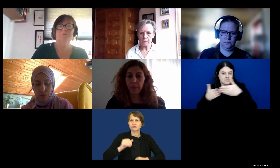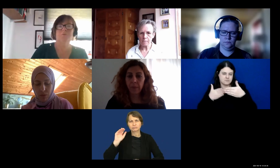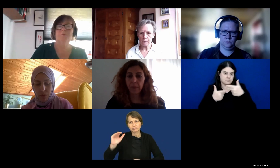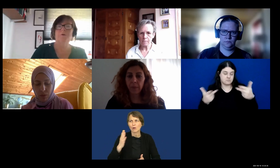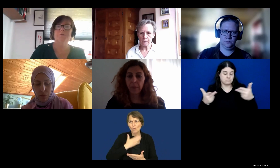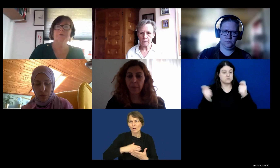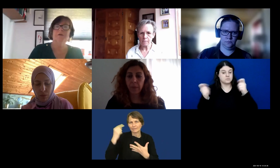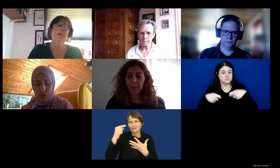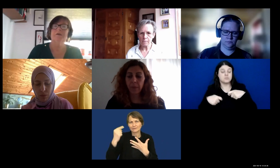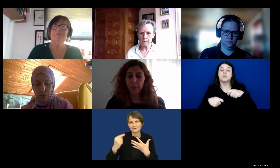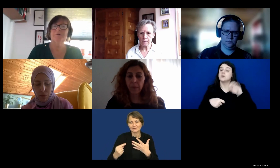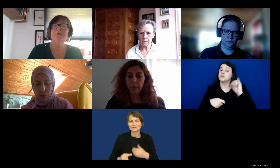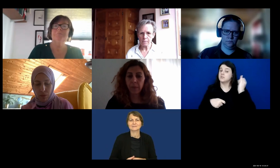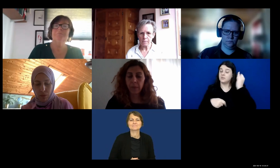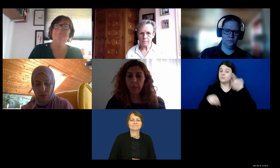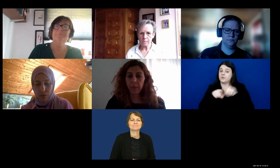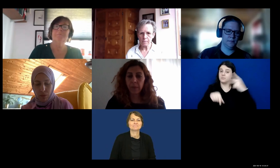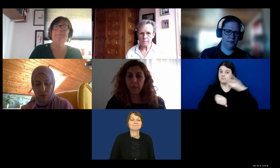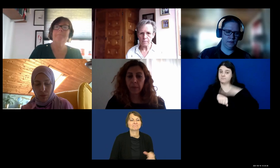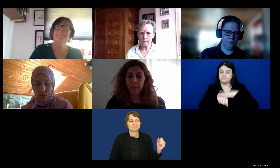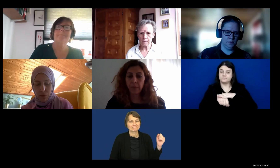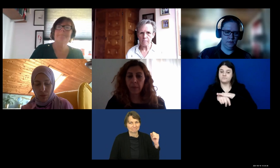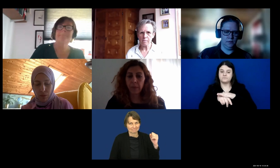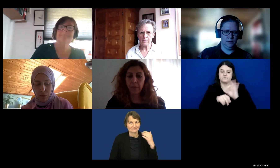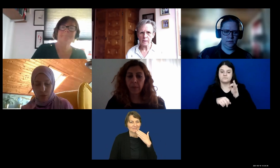Great, important point. Yes, Moa?